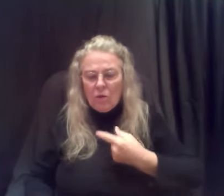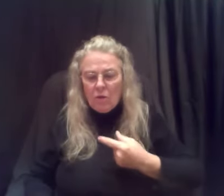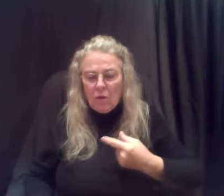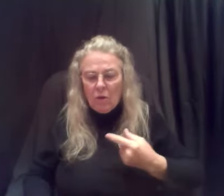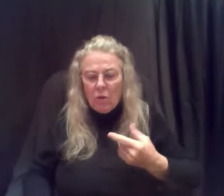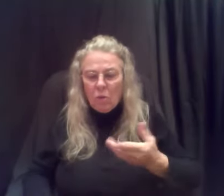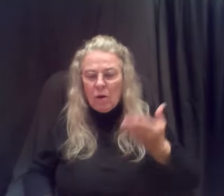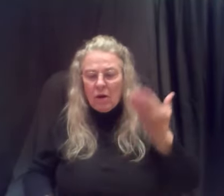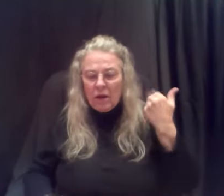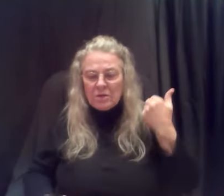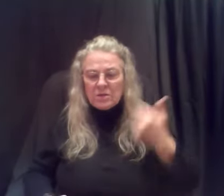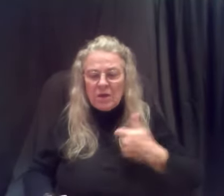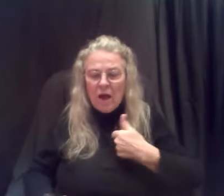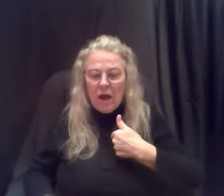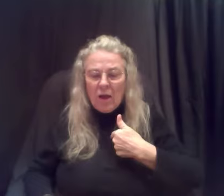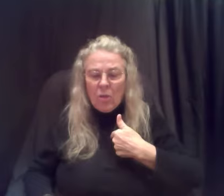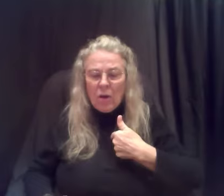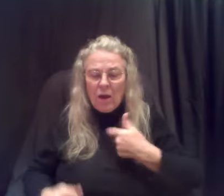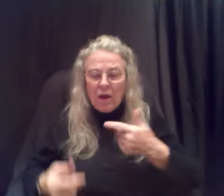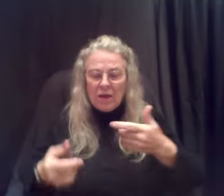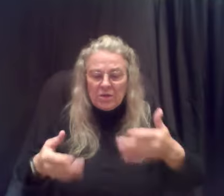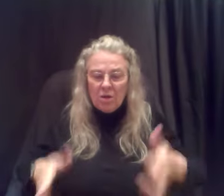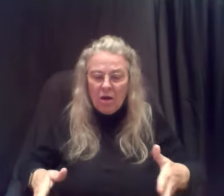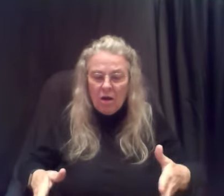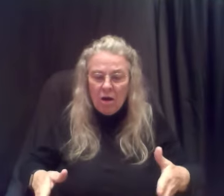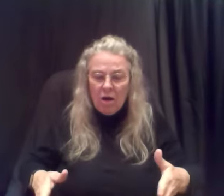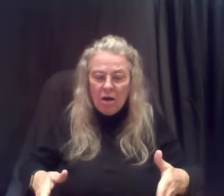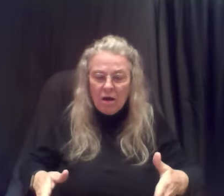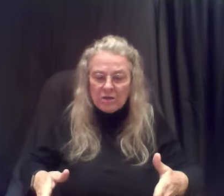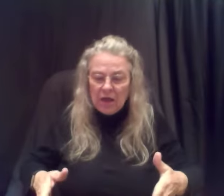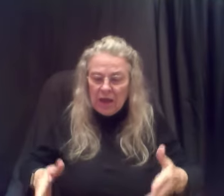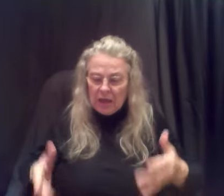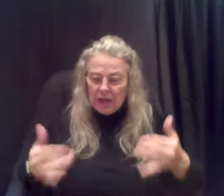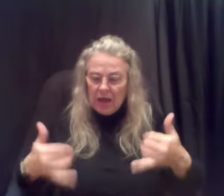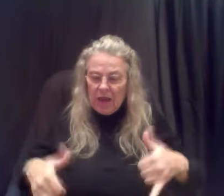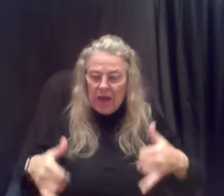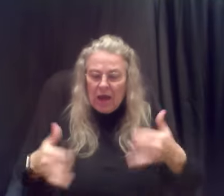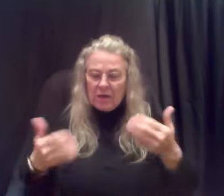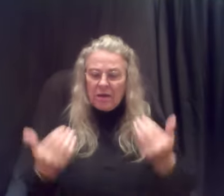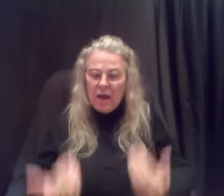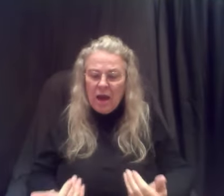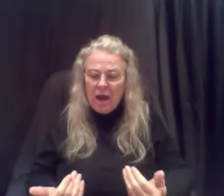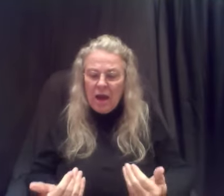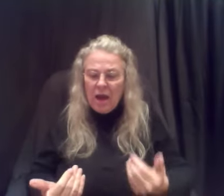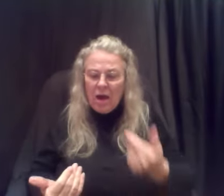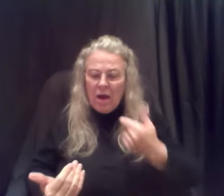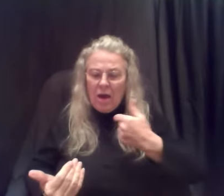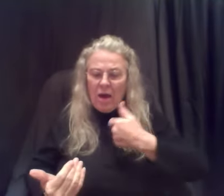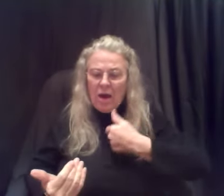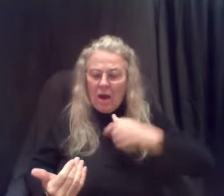Though once I was lost, yet now